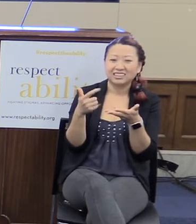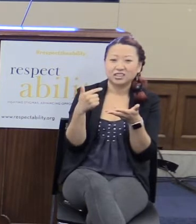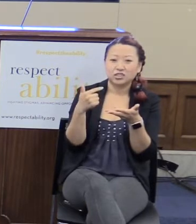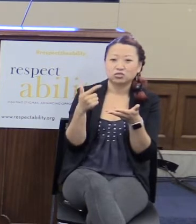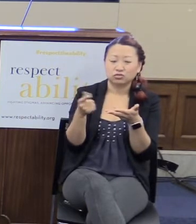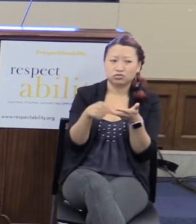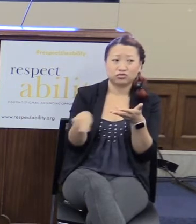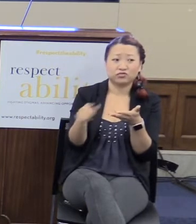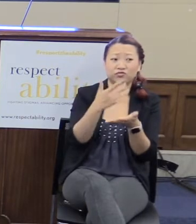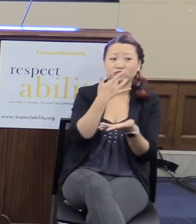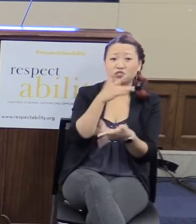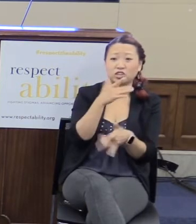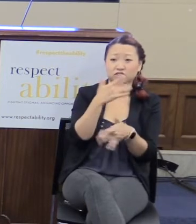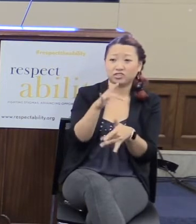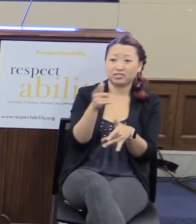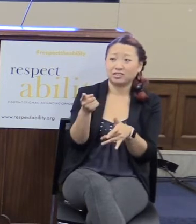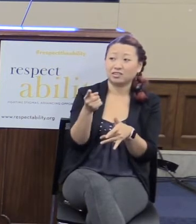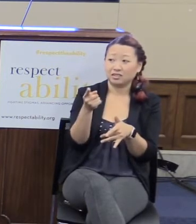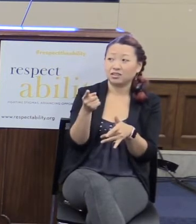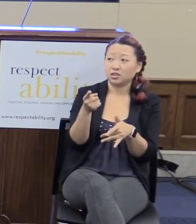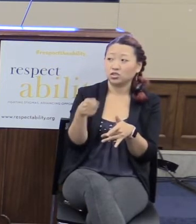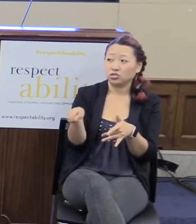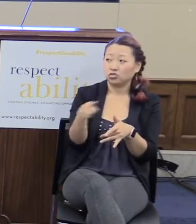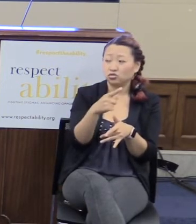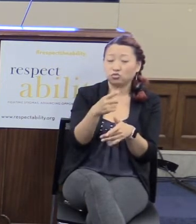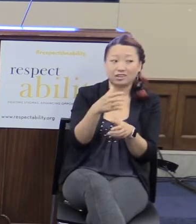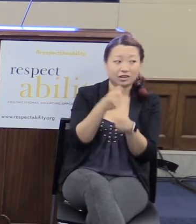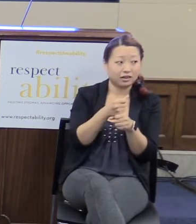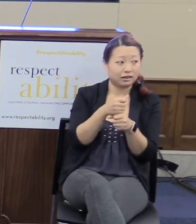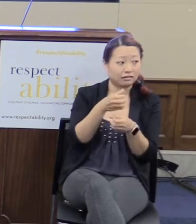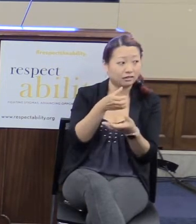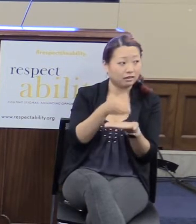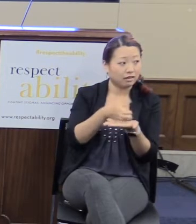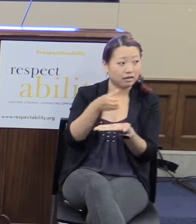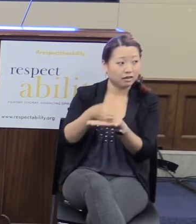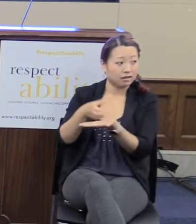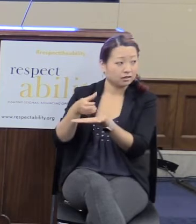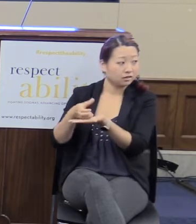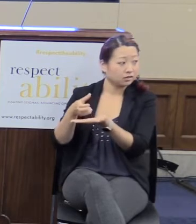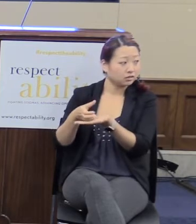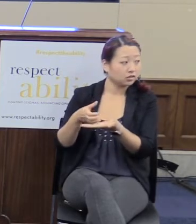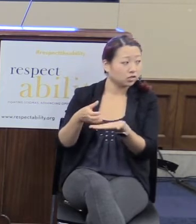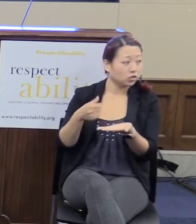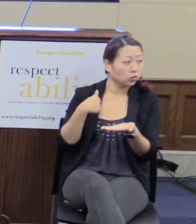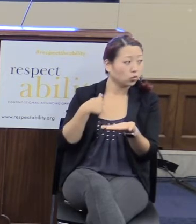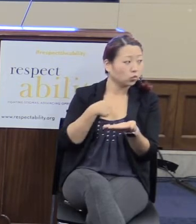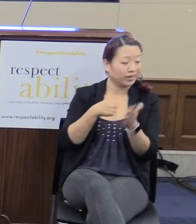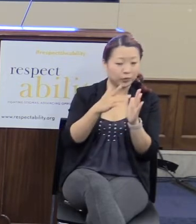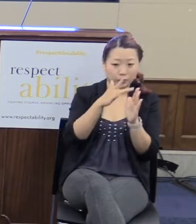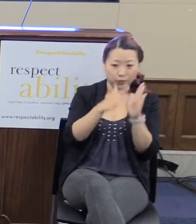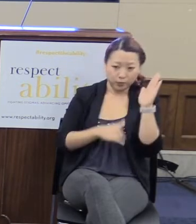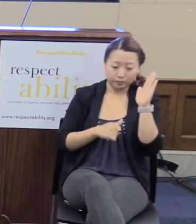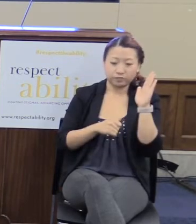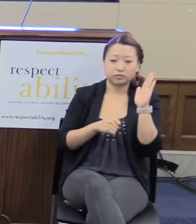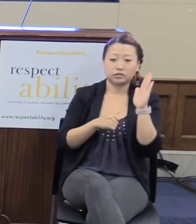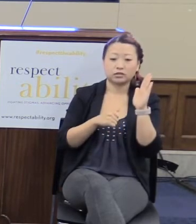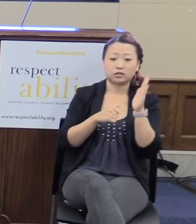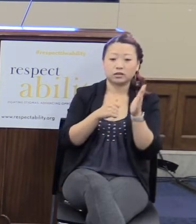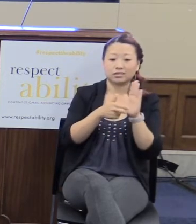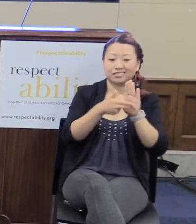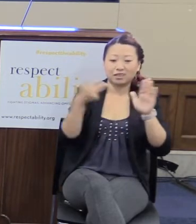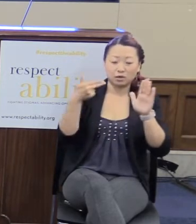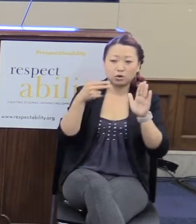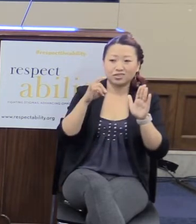very fortunate to be ones that are getting those cans. We removed the labels of the Diet Coke can